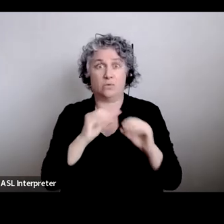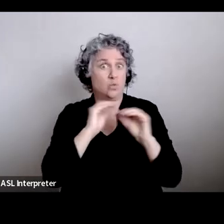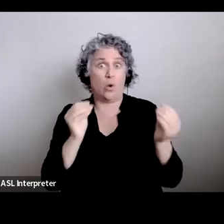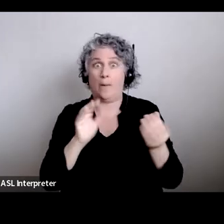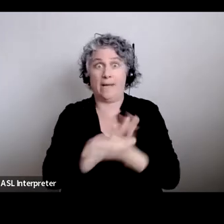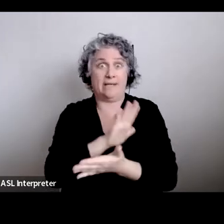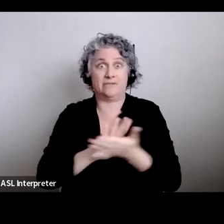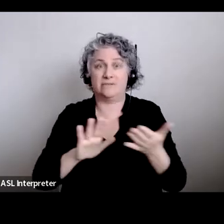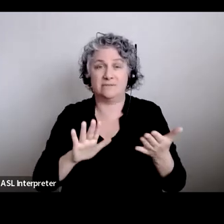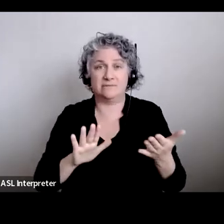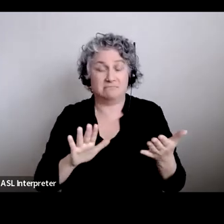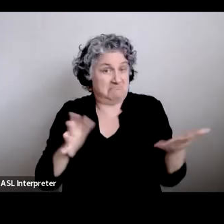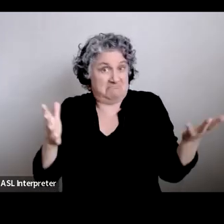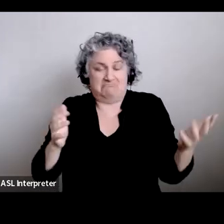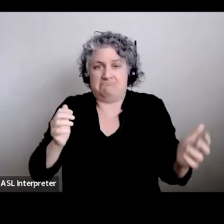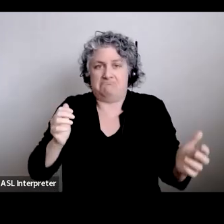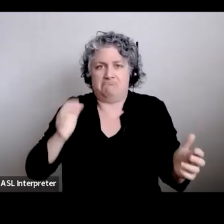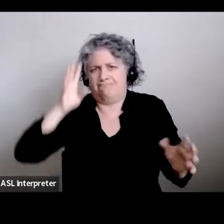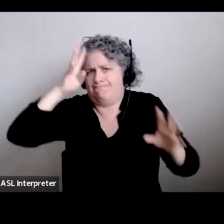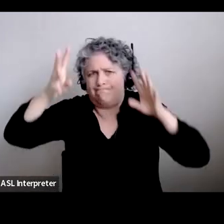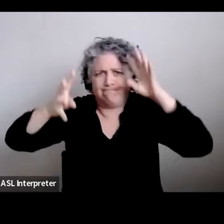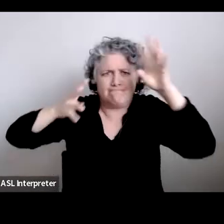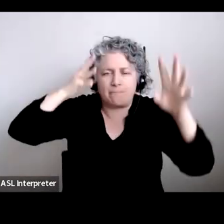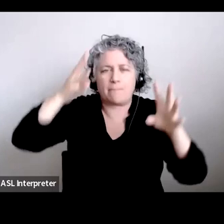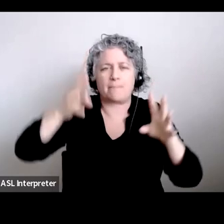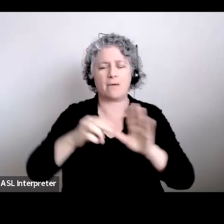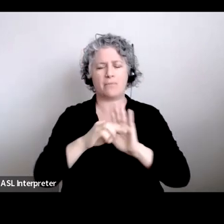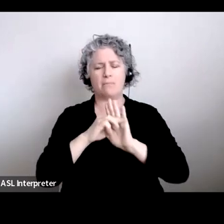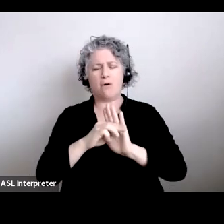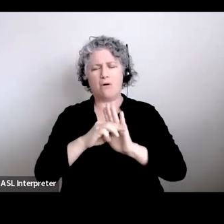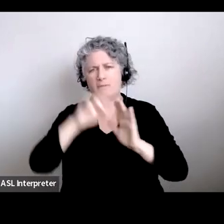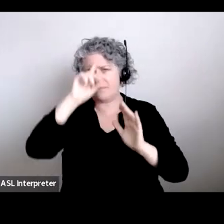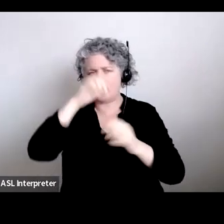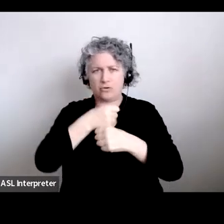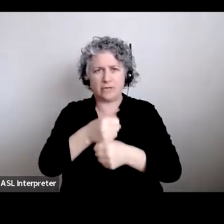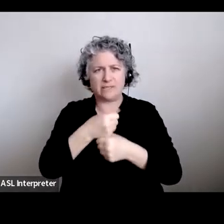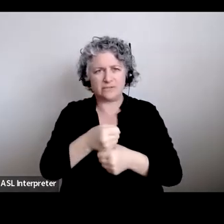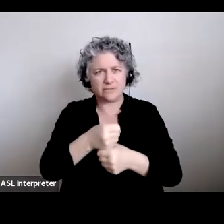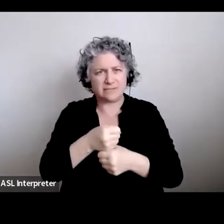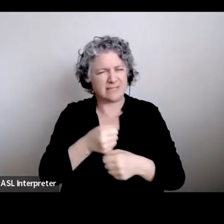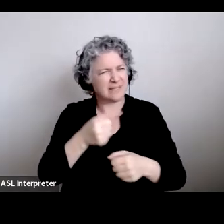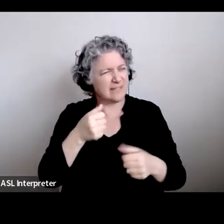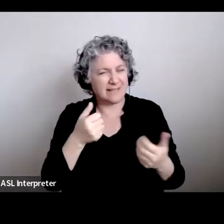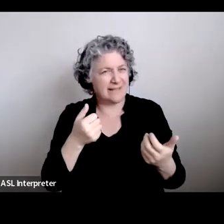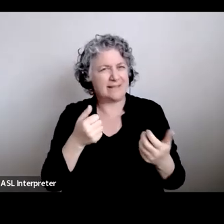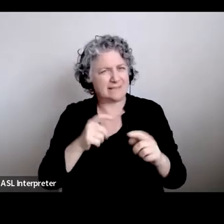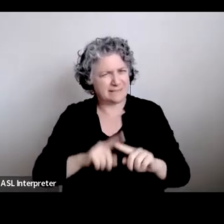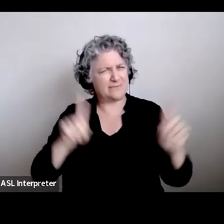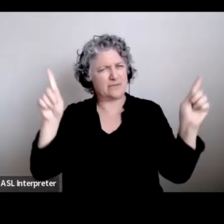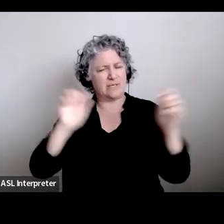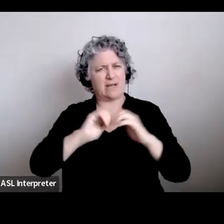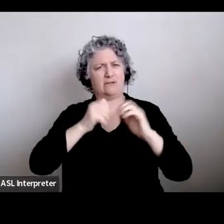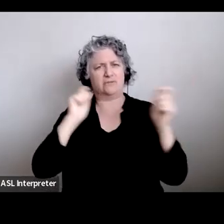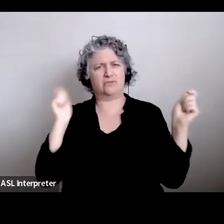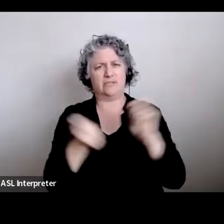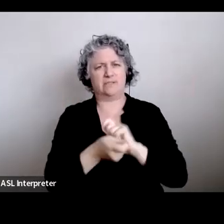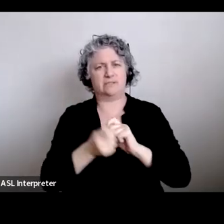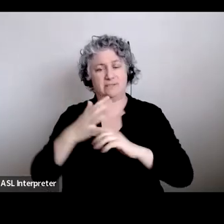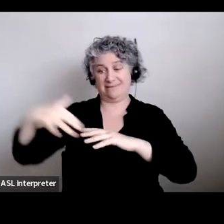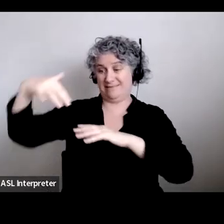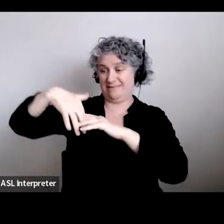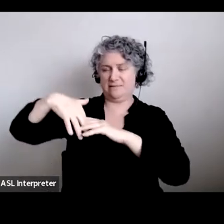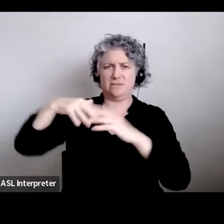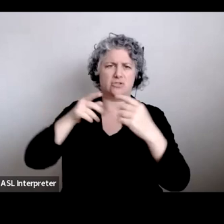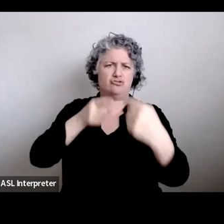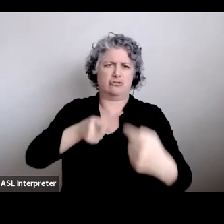in ways, how do we change the creation model? And I remember for a long time, Indigenous folks really struggled with equity because the processes of